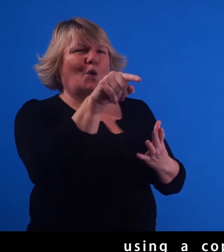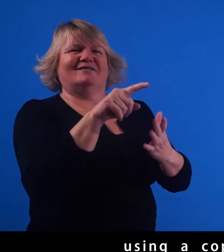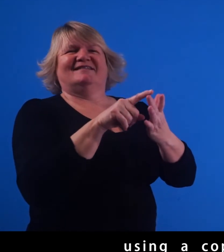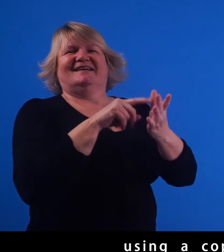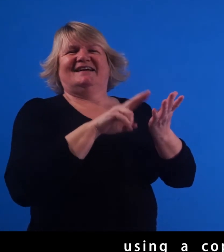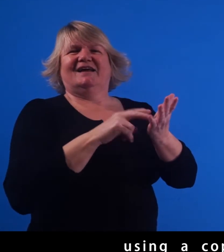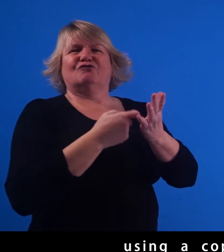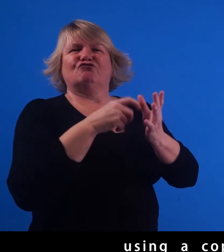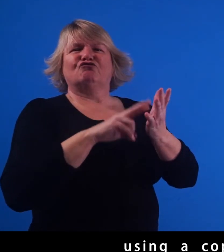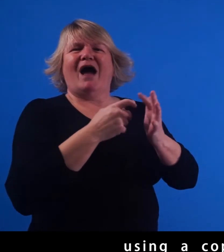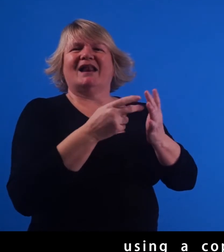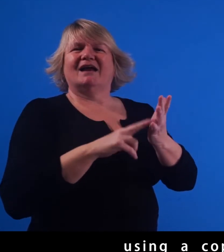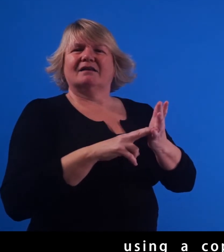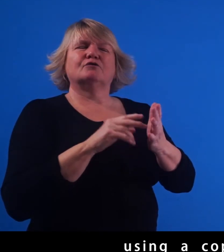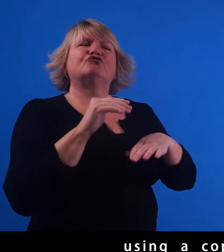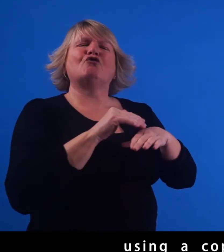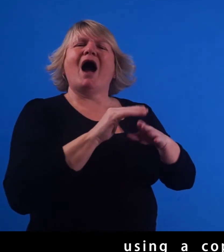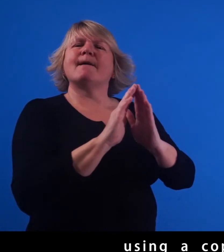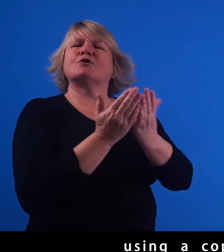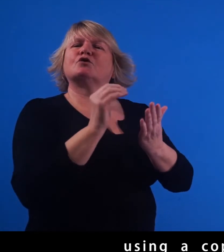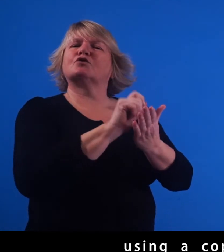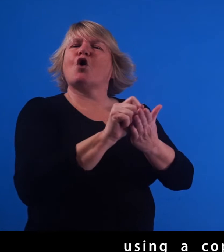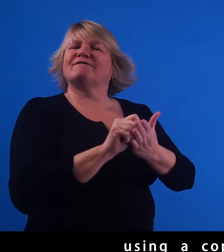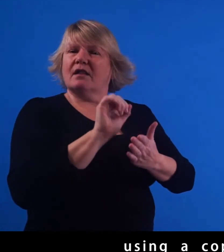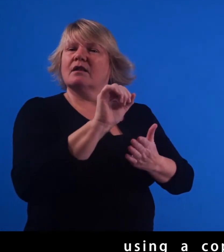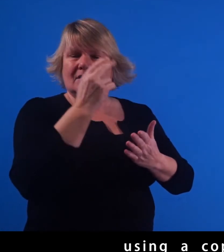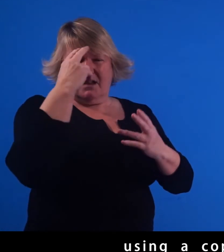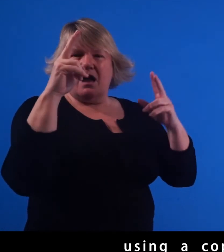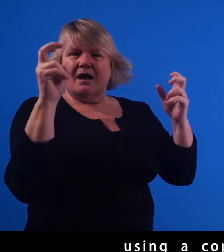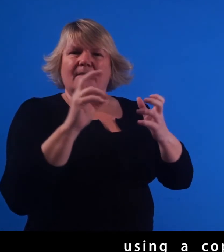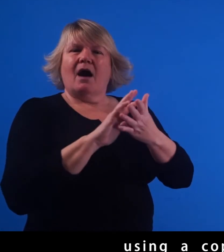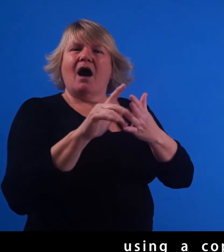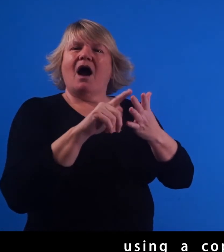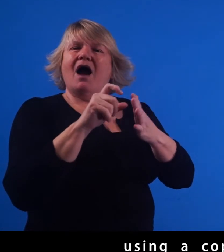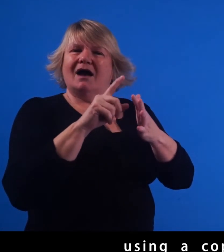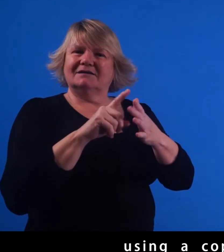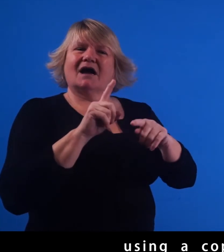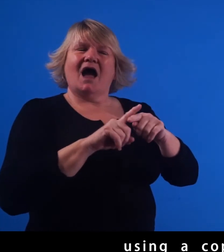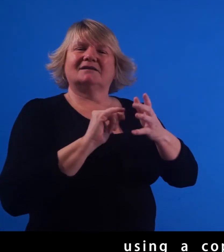using a copy of Ian Rankin's crime novel Hide and Seek.